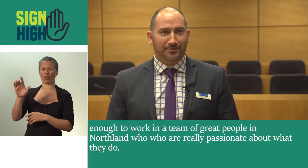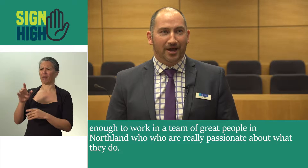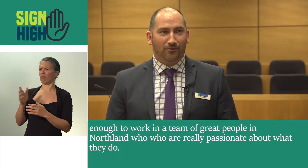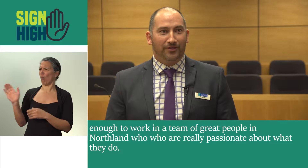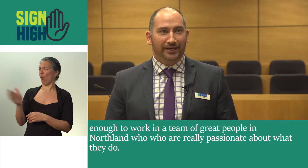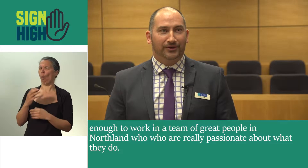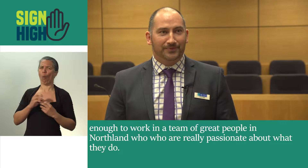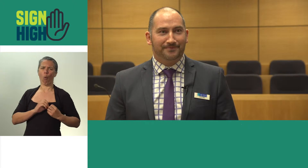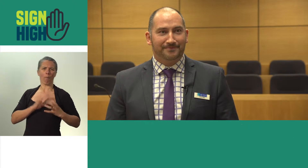about what they do.